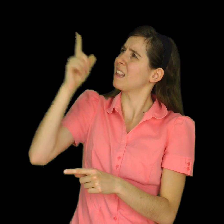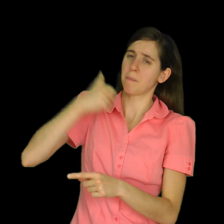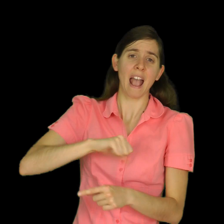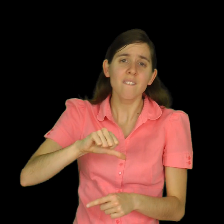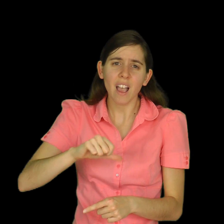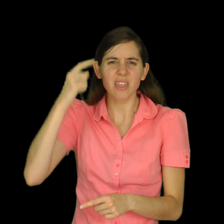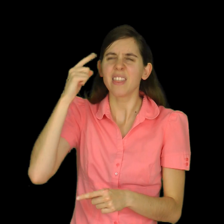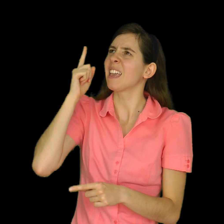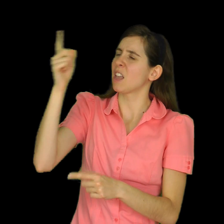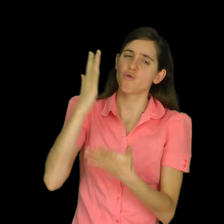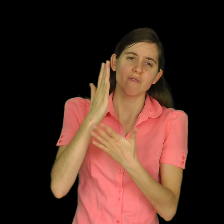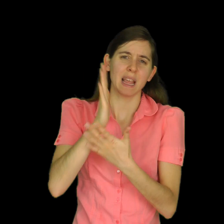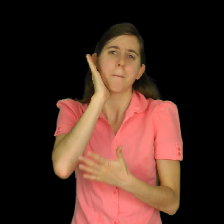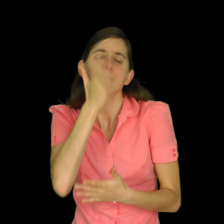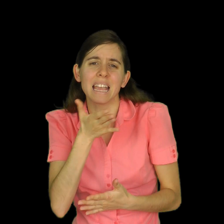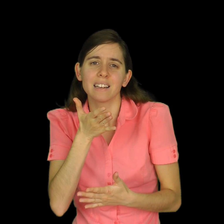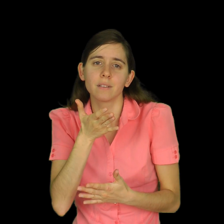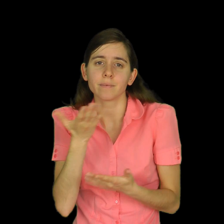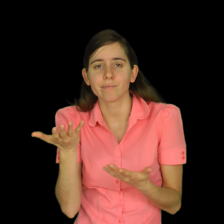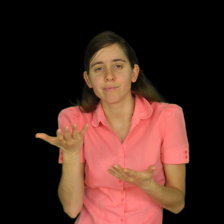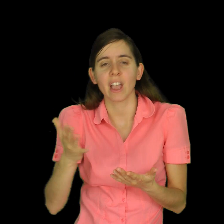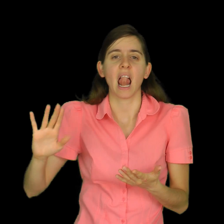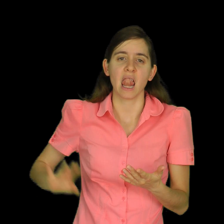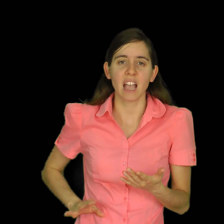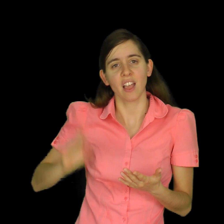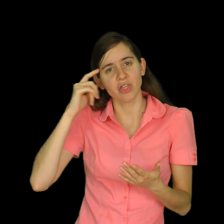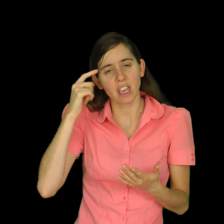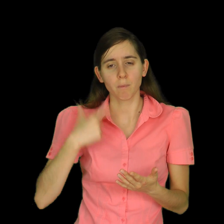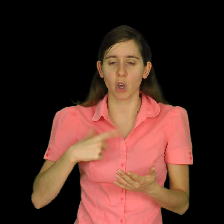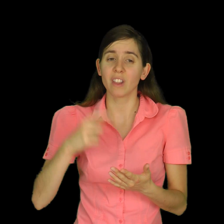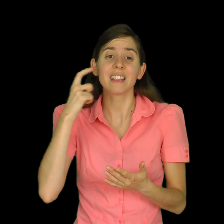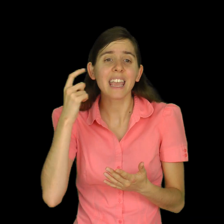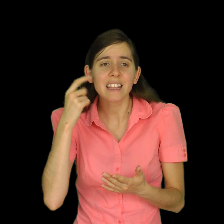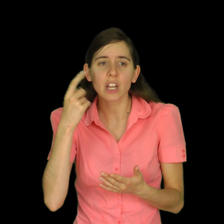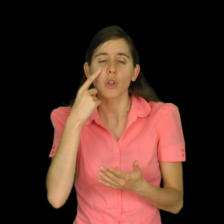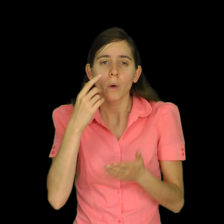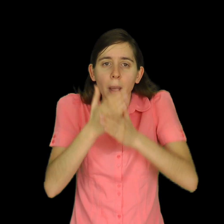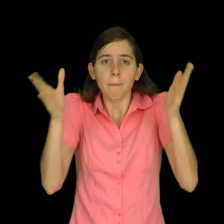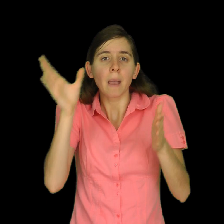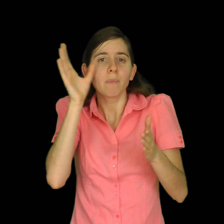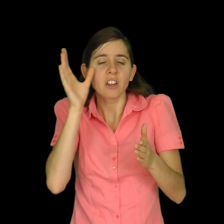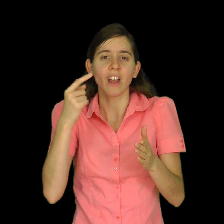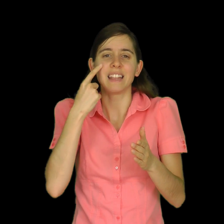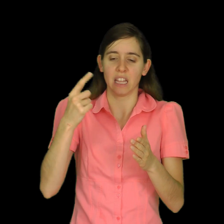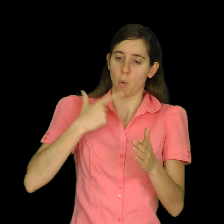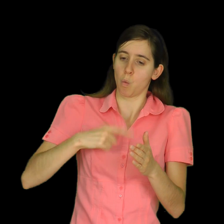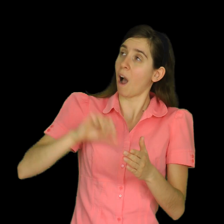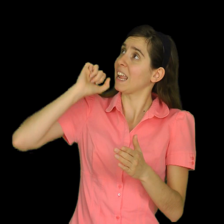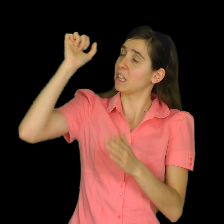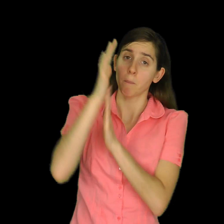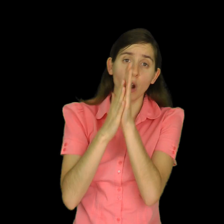is a tyrant. Well, that's lazy thinking, because it isn't hard to look at the big picture and find out why God did what He